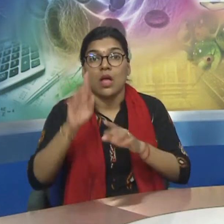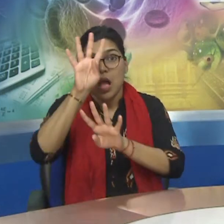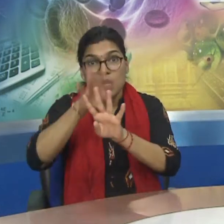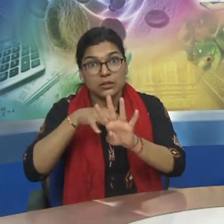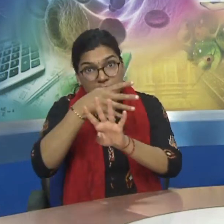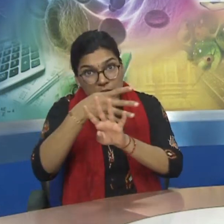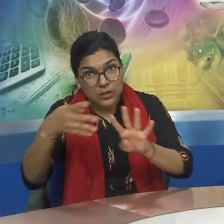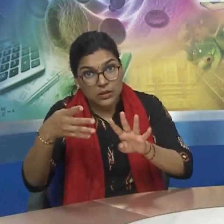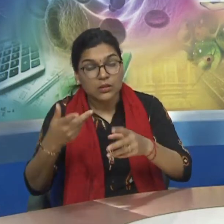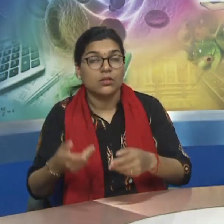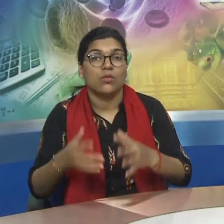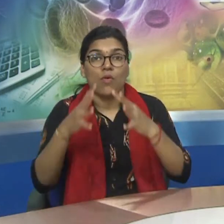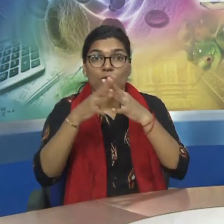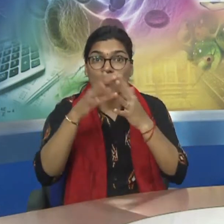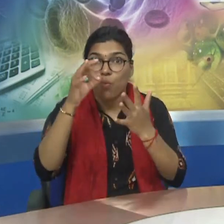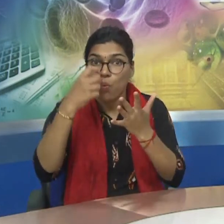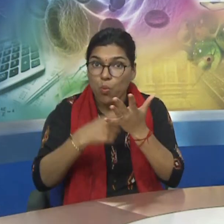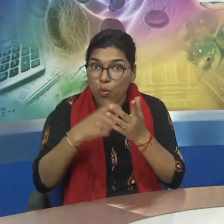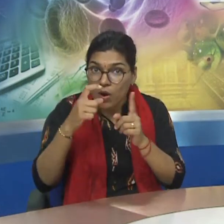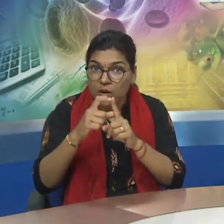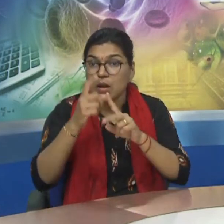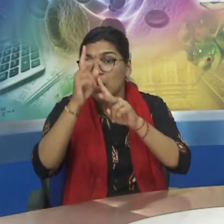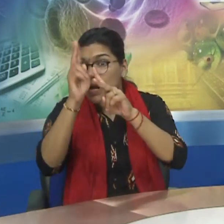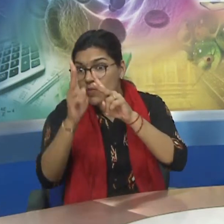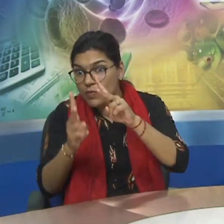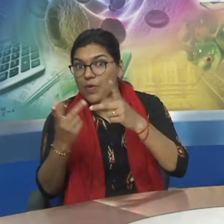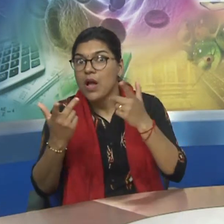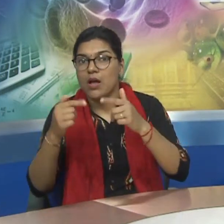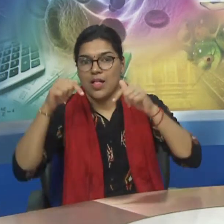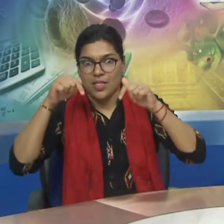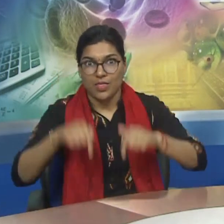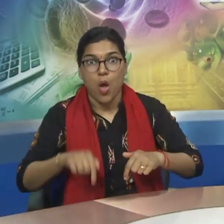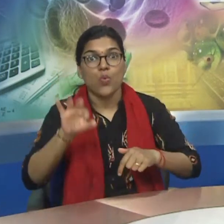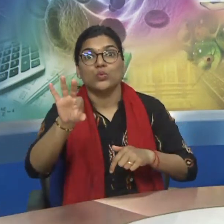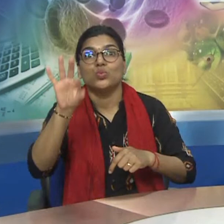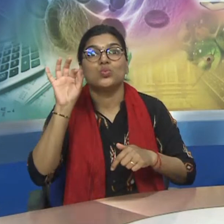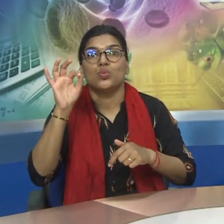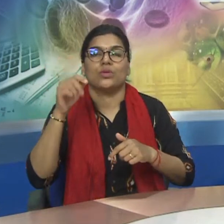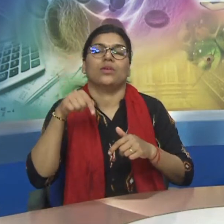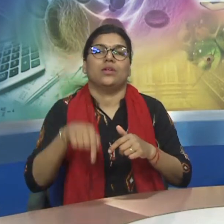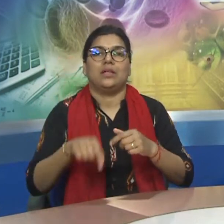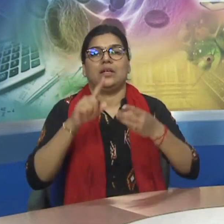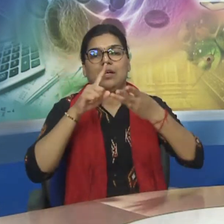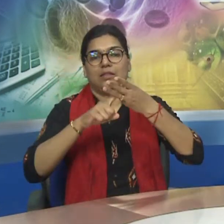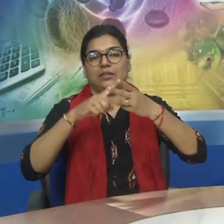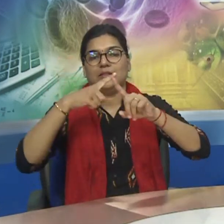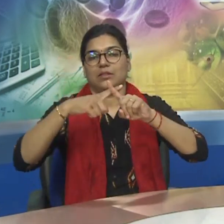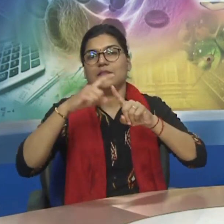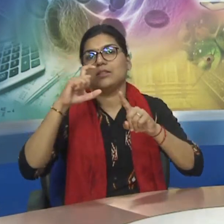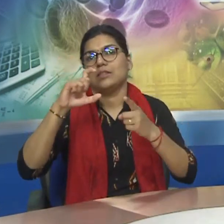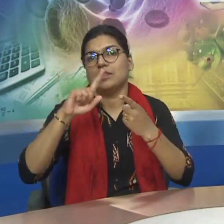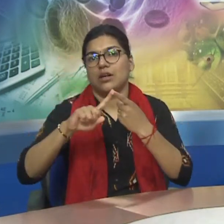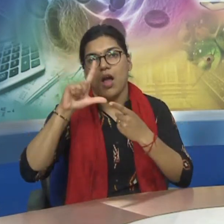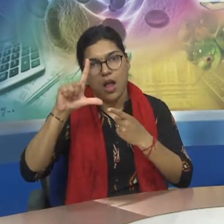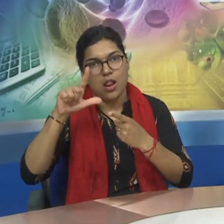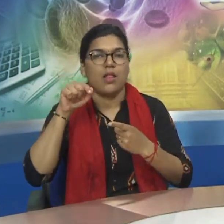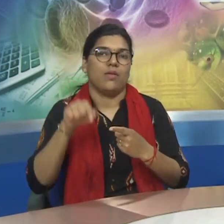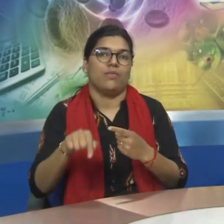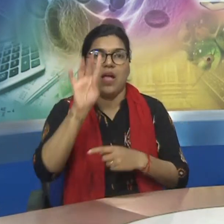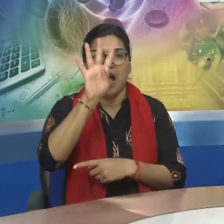pop-up. And there you can see many names written like Microsoft Excel, Microsoft Grover, all